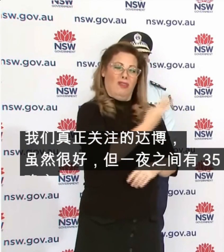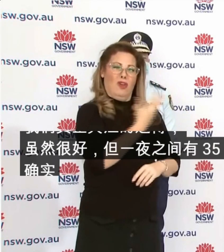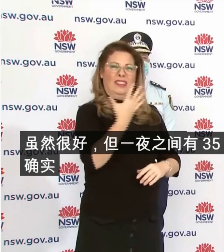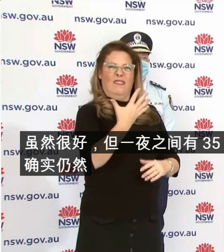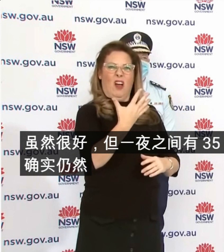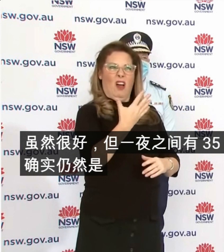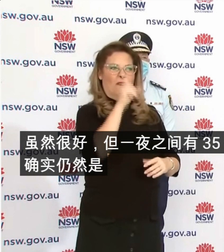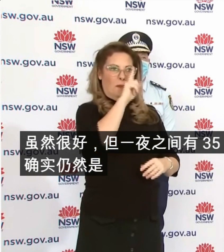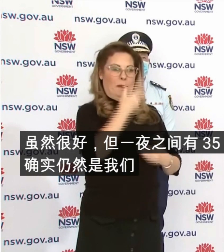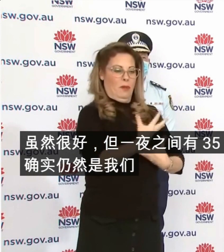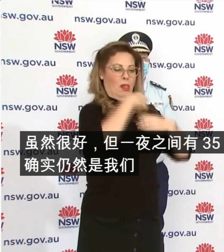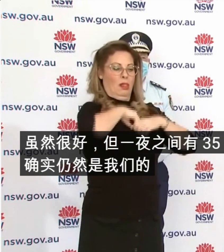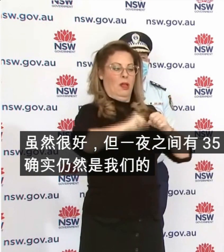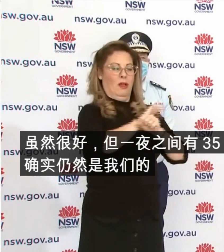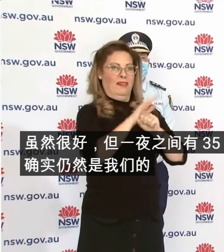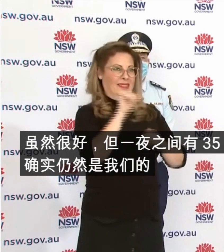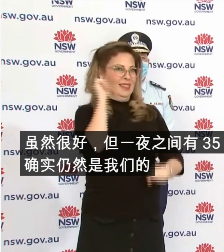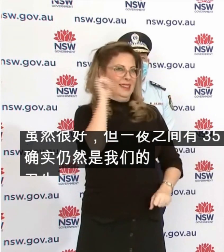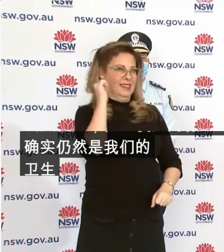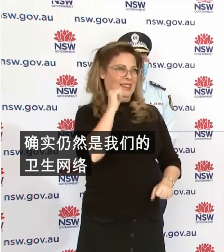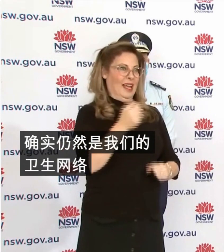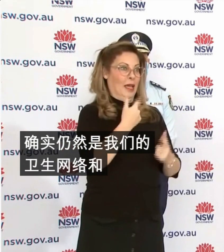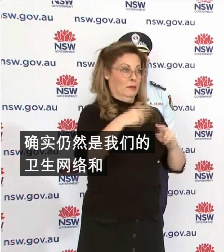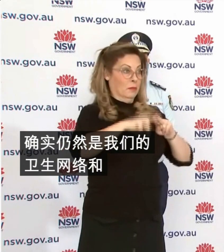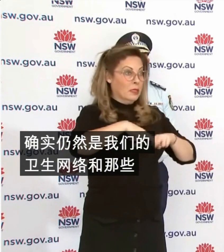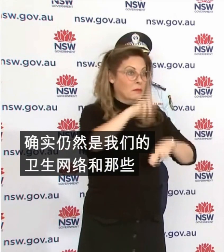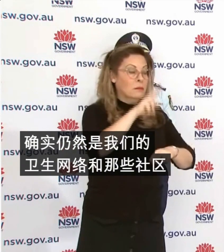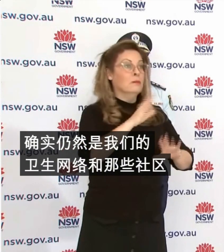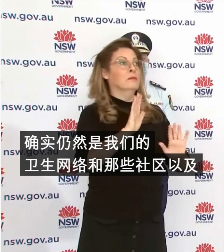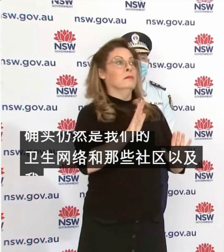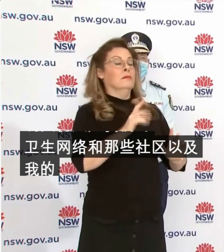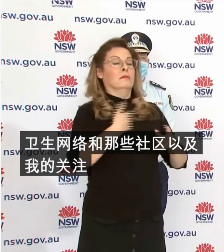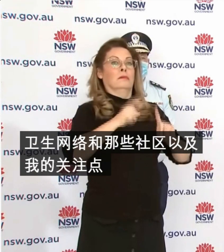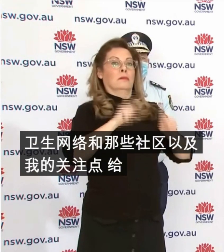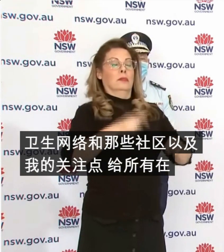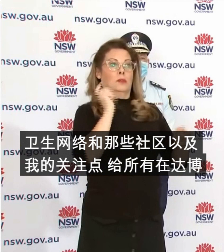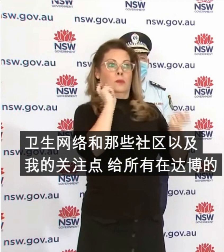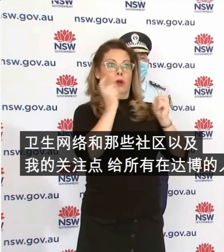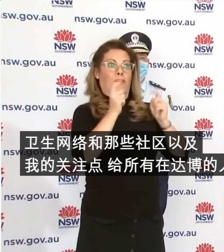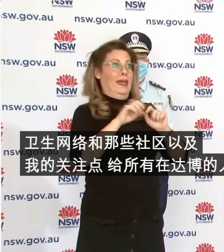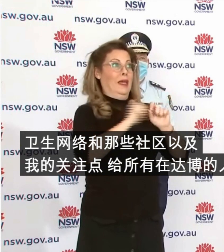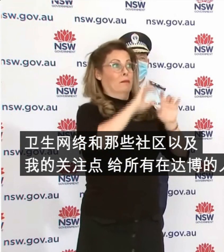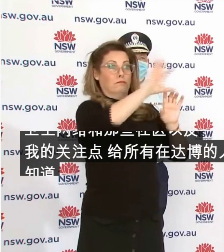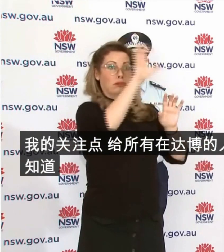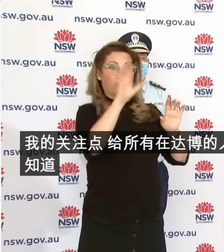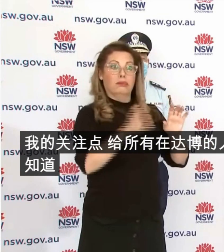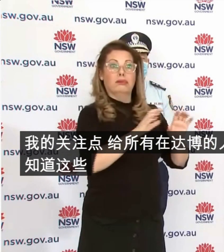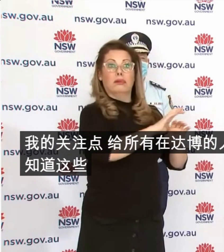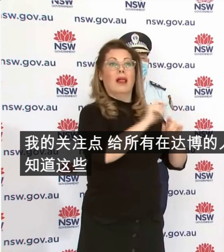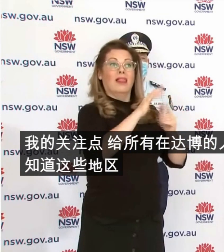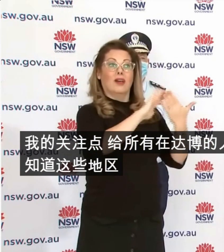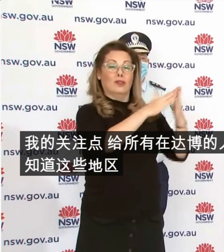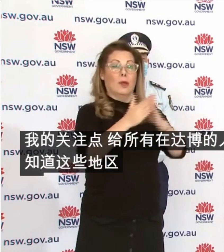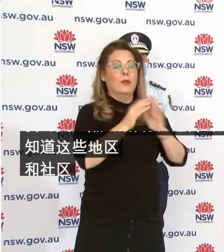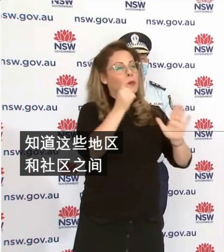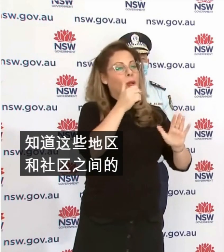overnight. That does remain a concern for our health network and those communities. And my message for those all in Dubbo, we know how